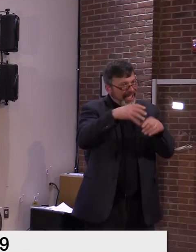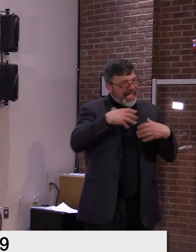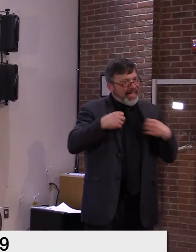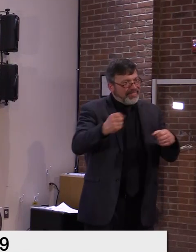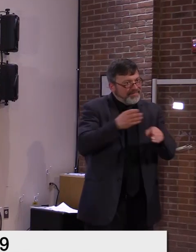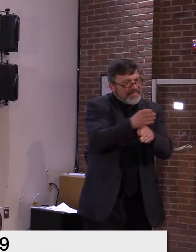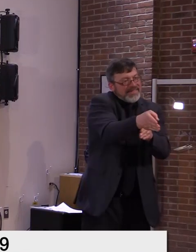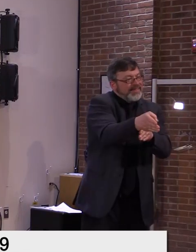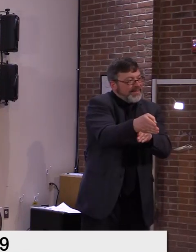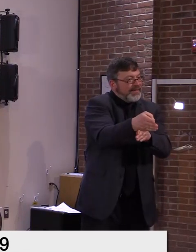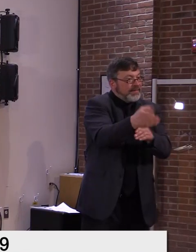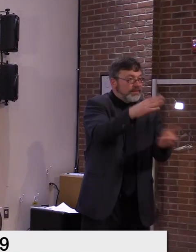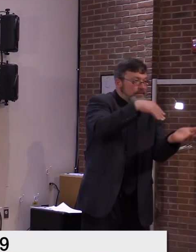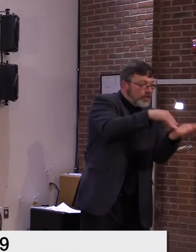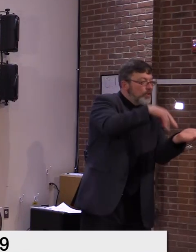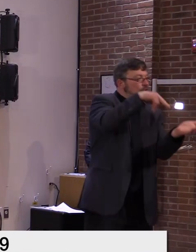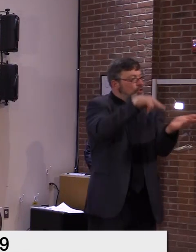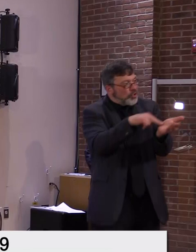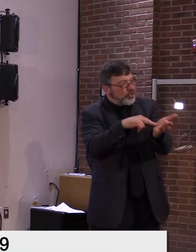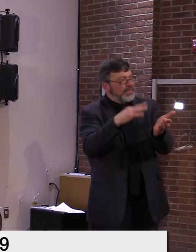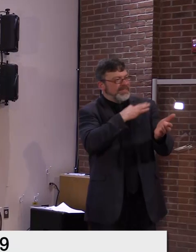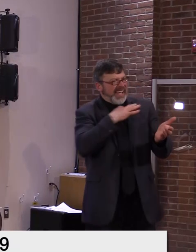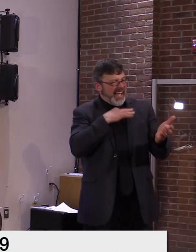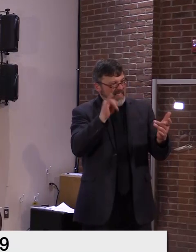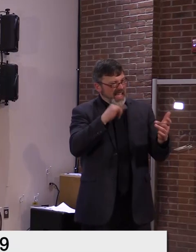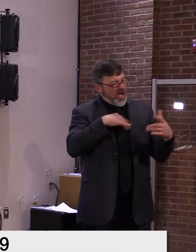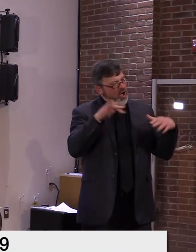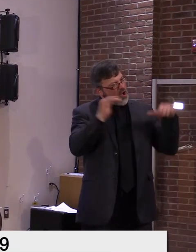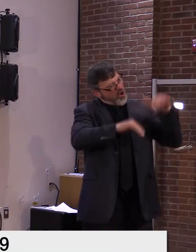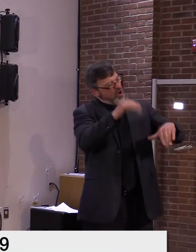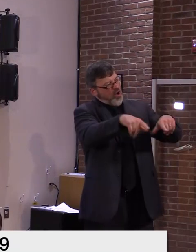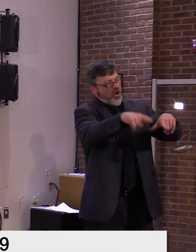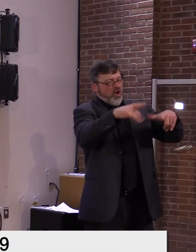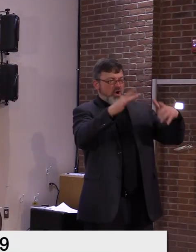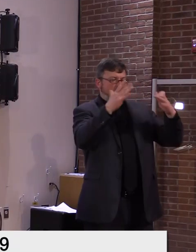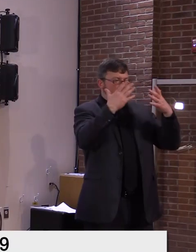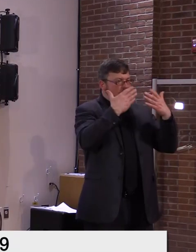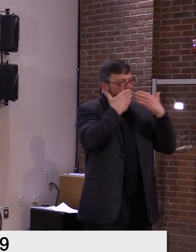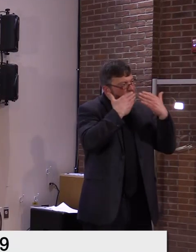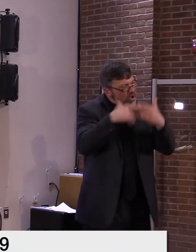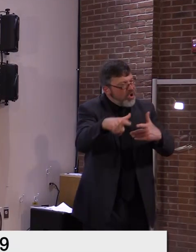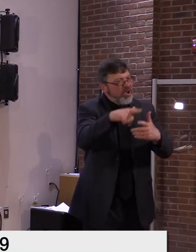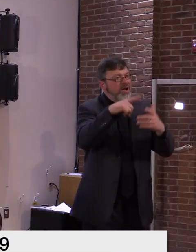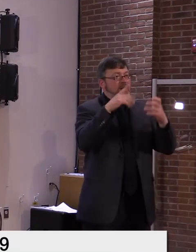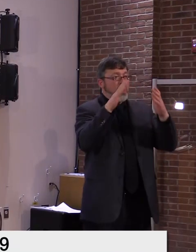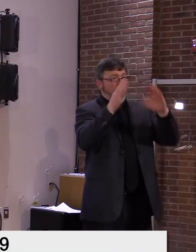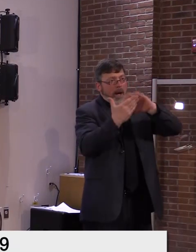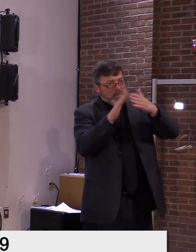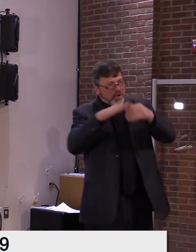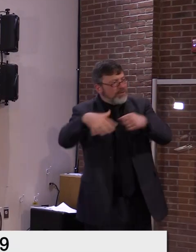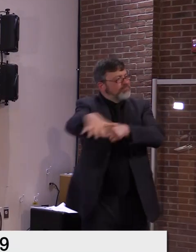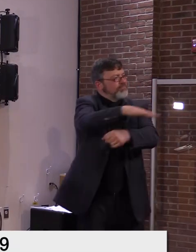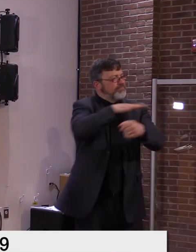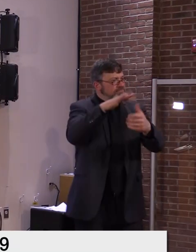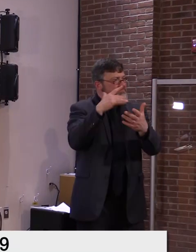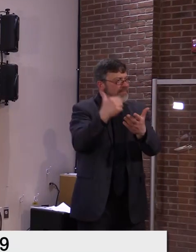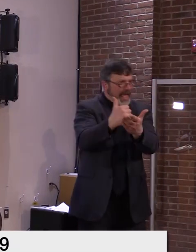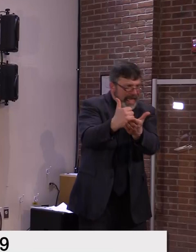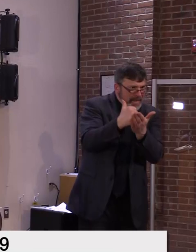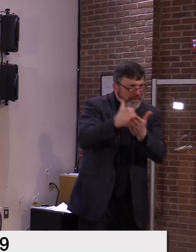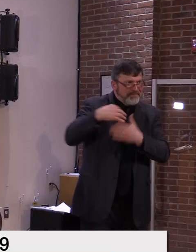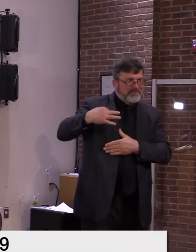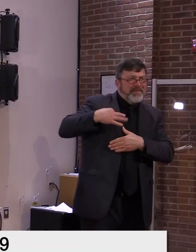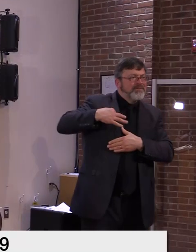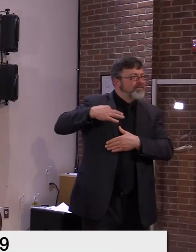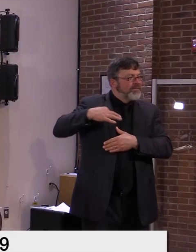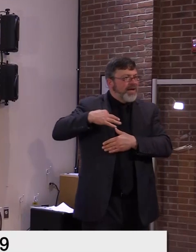to take the opportunity to thank a number of our partners and grassroots organizations who have played a key role in equitable